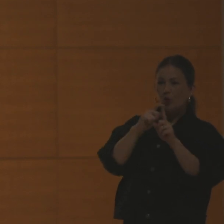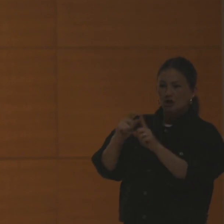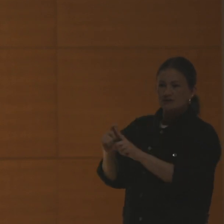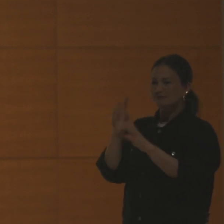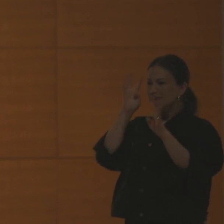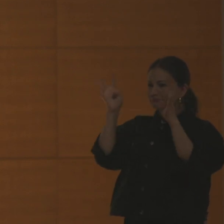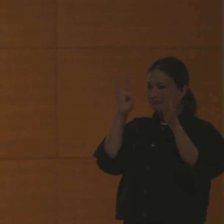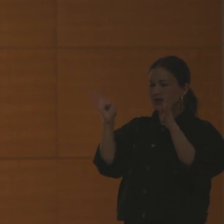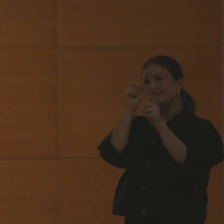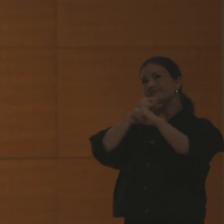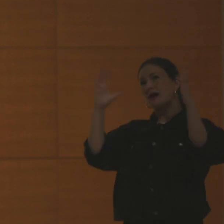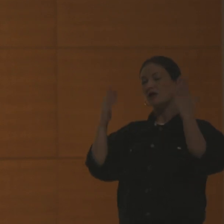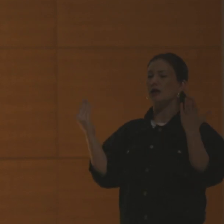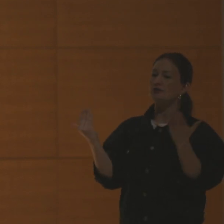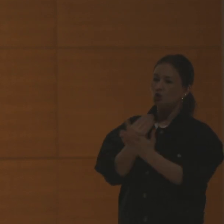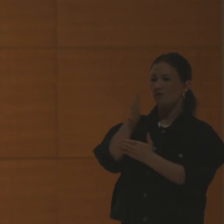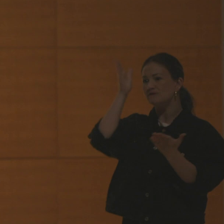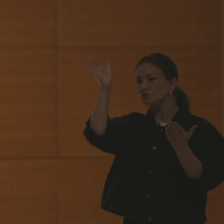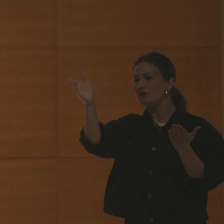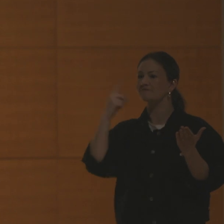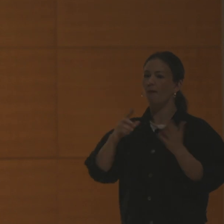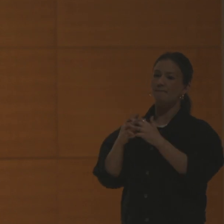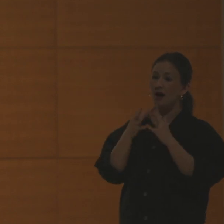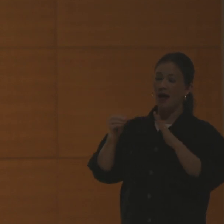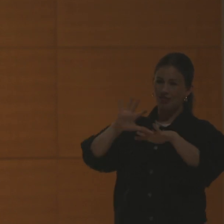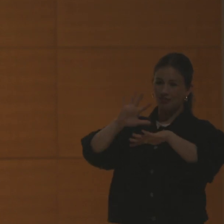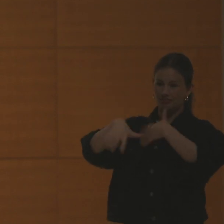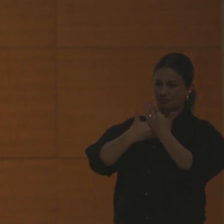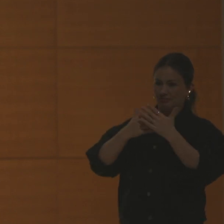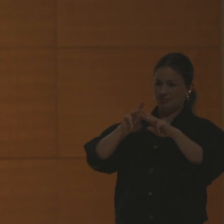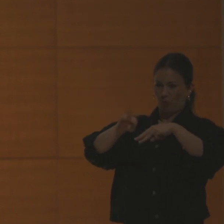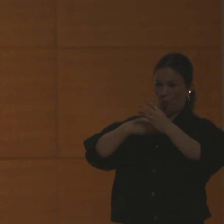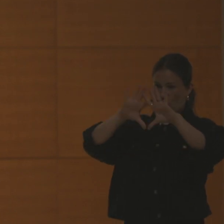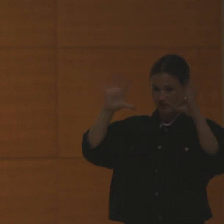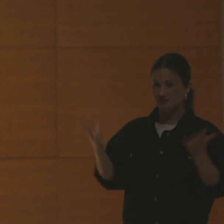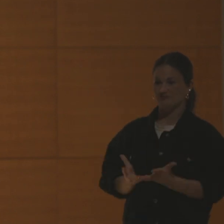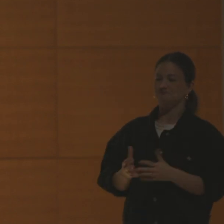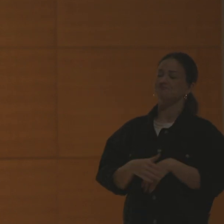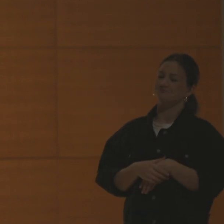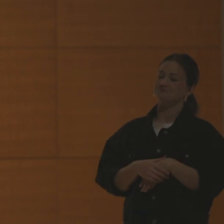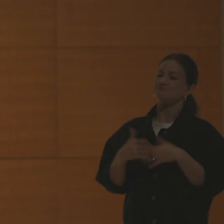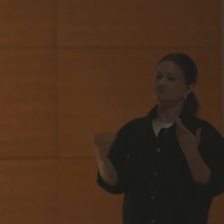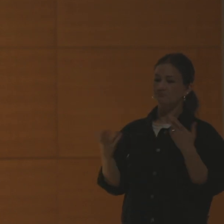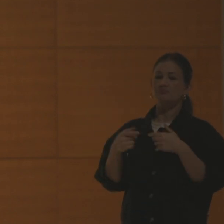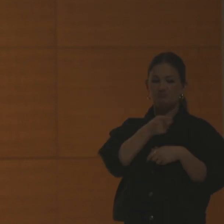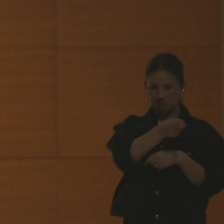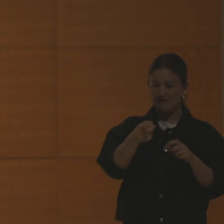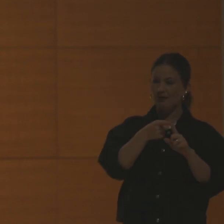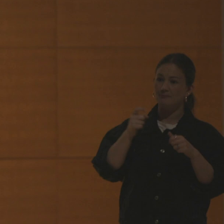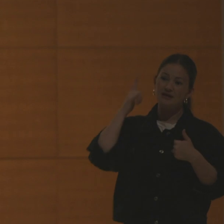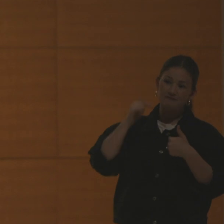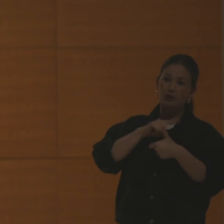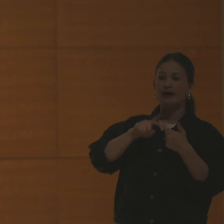chapter and future for America and the world. These words belong to short stories and novels. They hail from California,